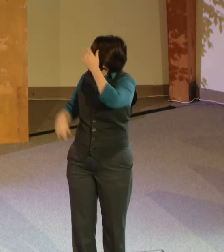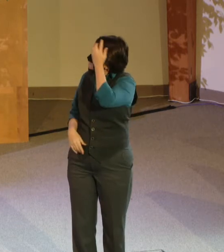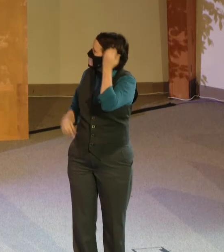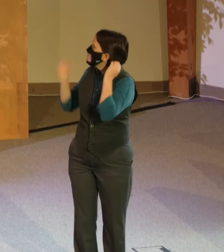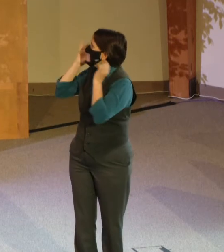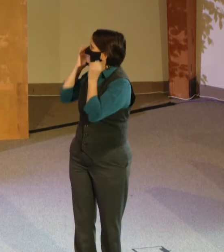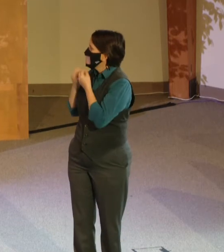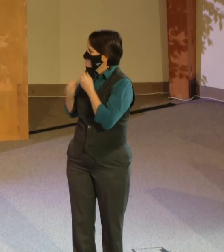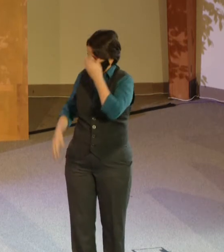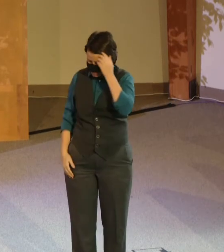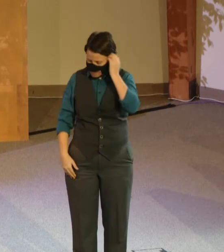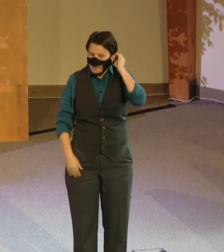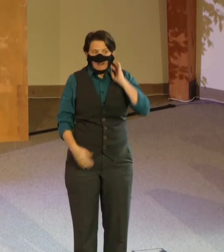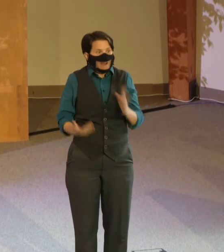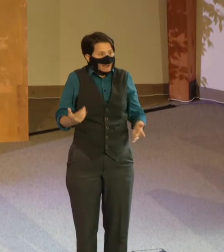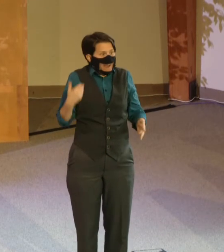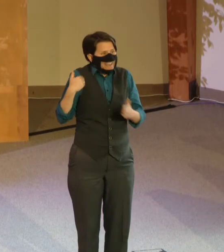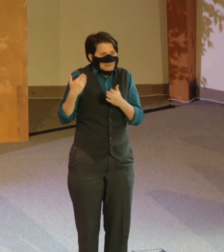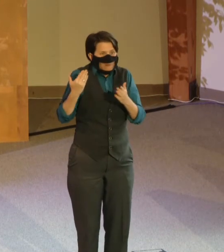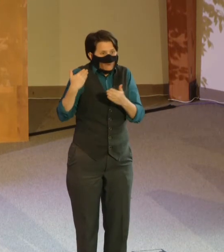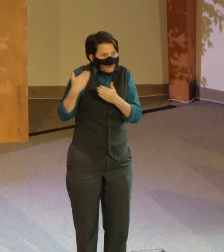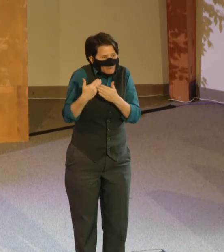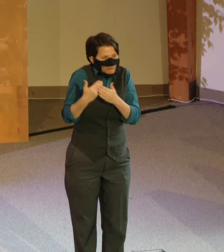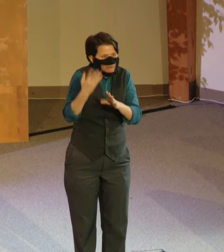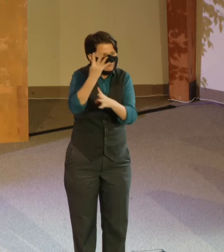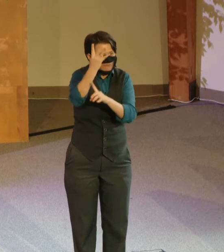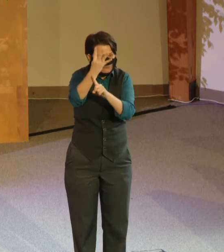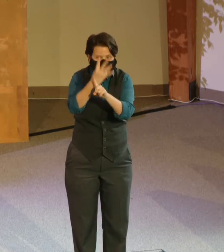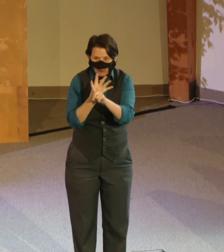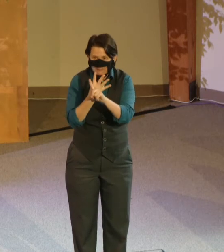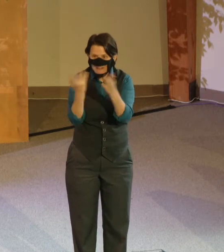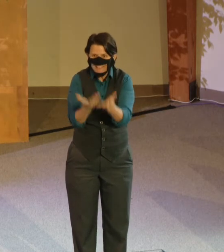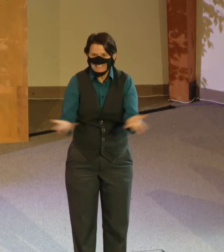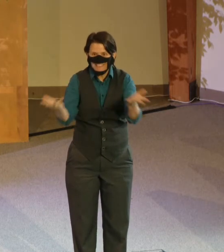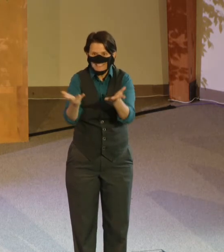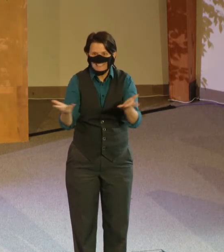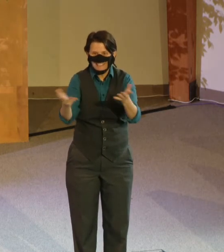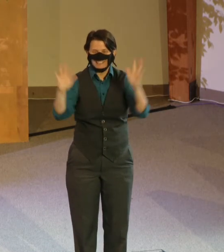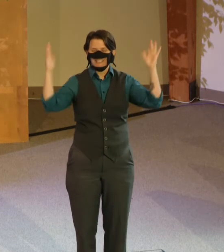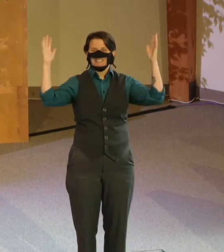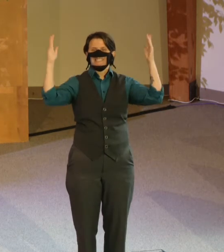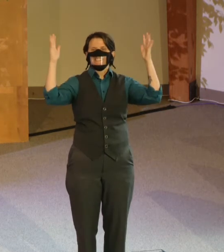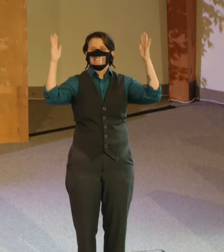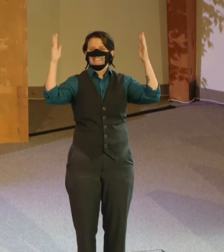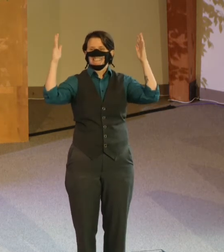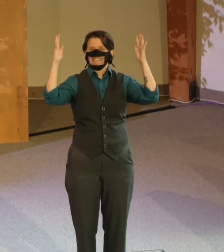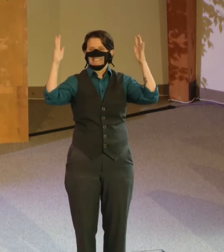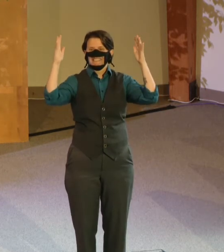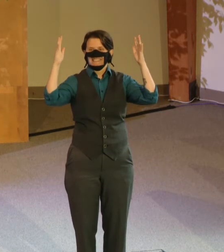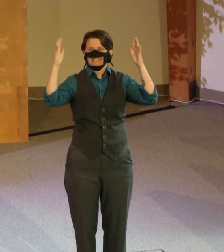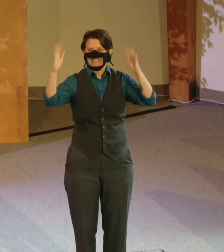I'm just coming up on month four. It's been 4 months already. Can you imagine that? Thank